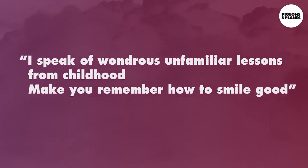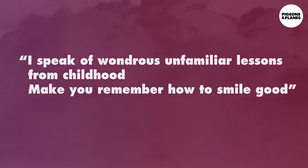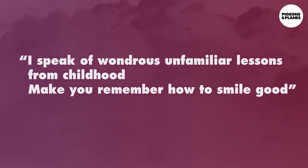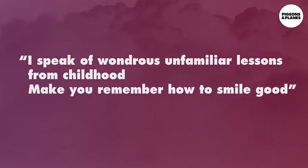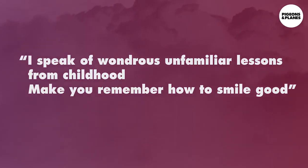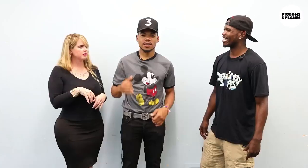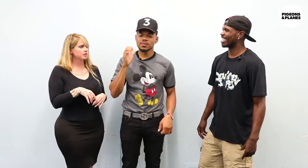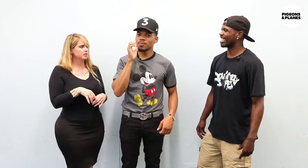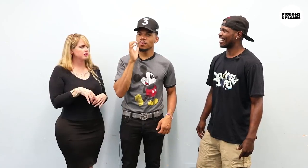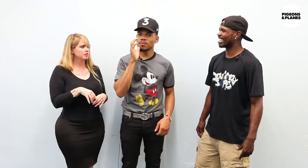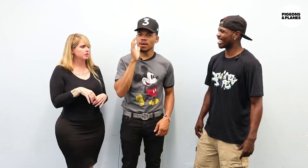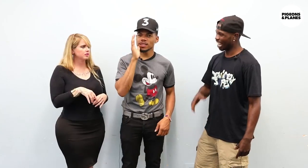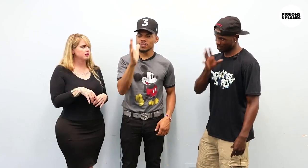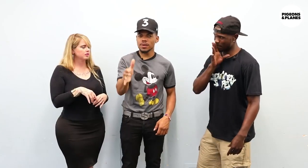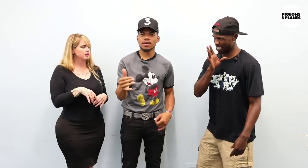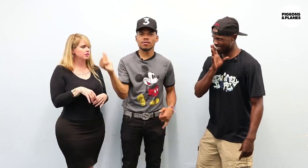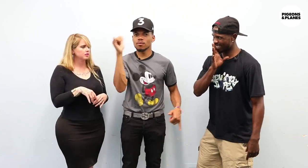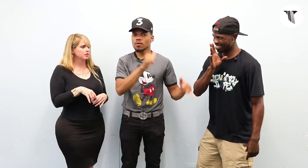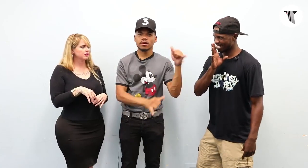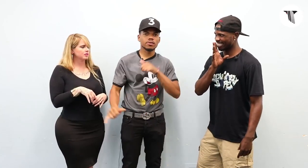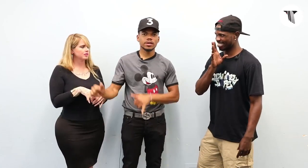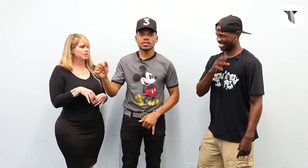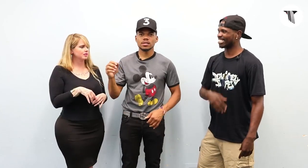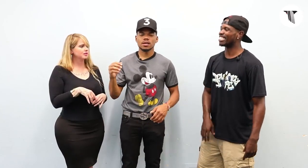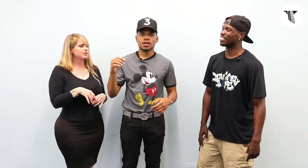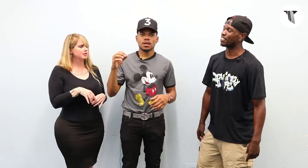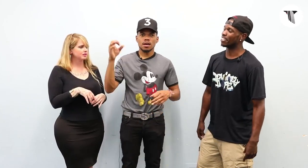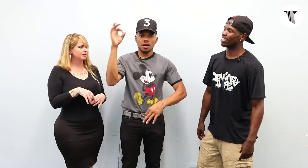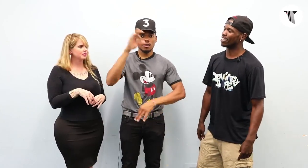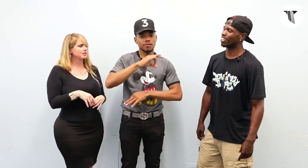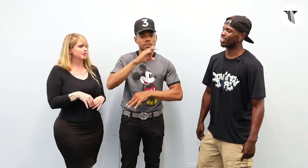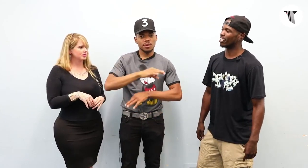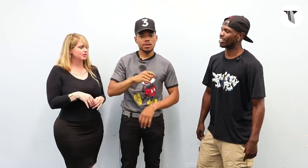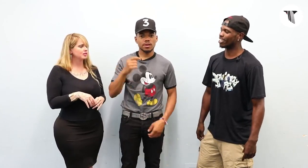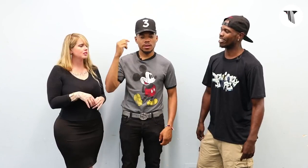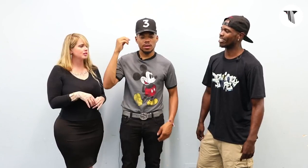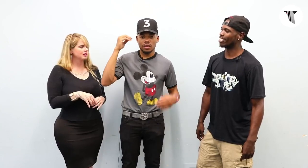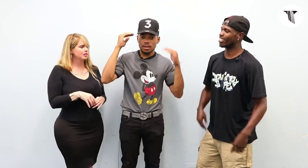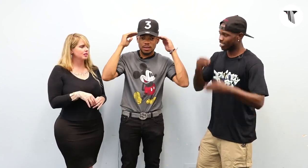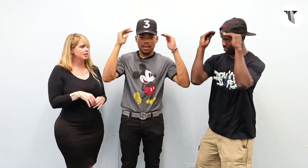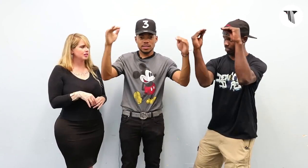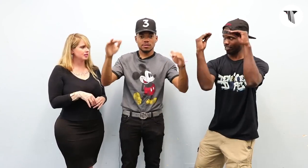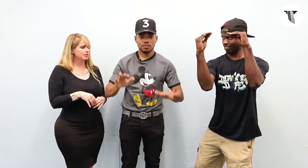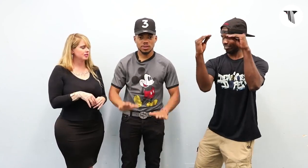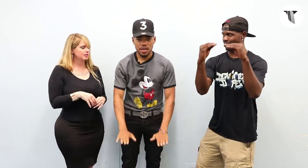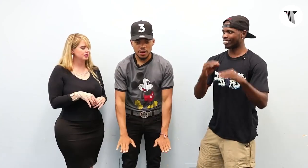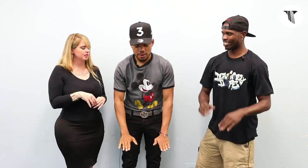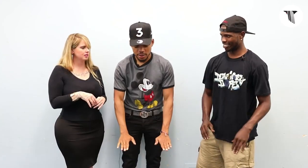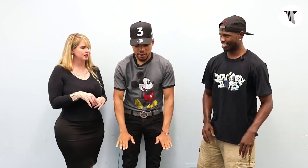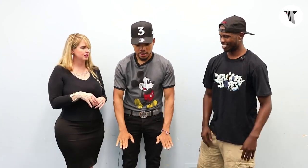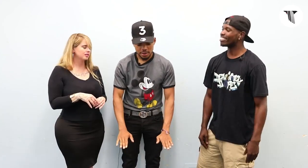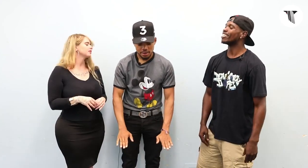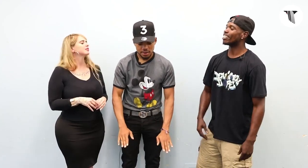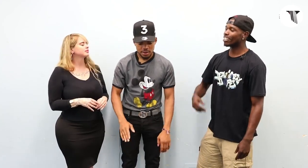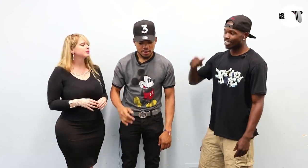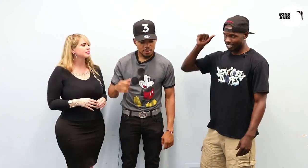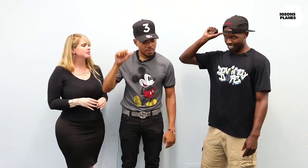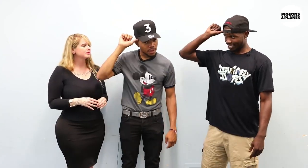good. I speak of wondrous, unfamiliar lessons from childhood. Make